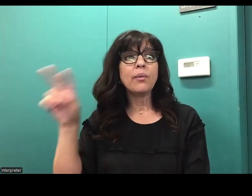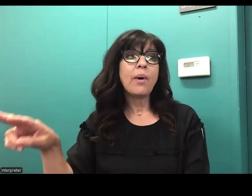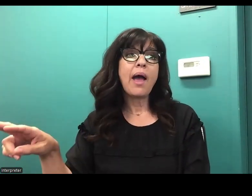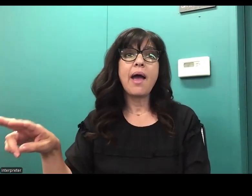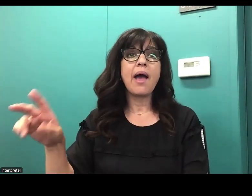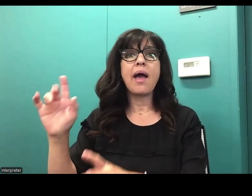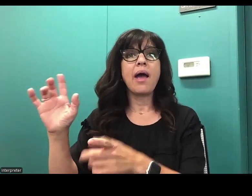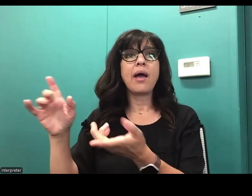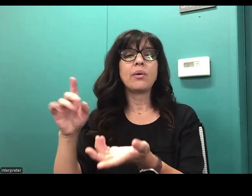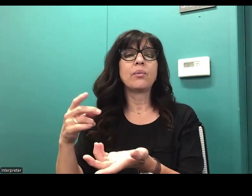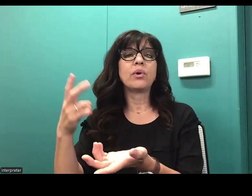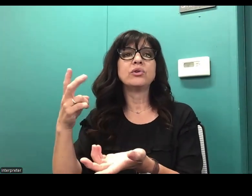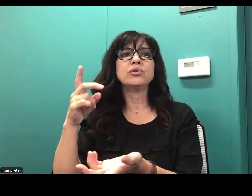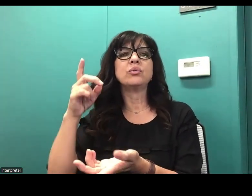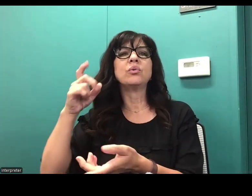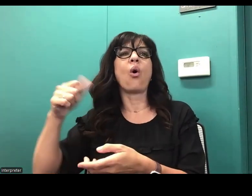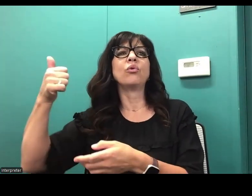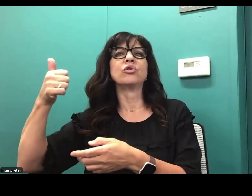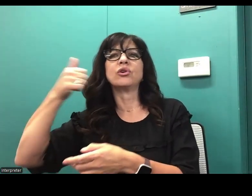whatever. We're too old to be girlfriends. But